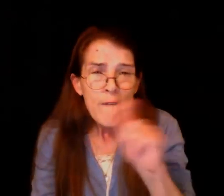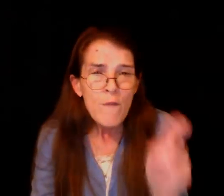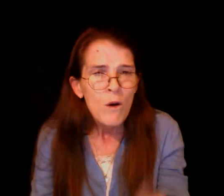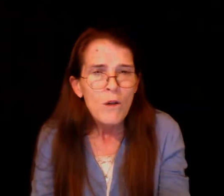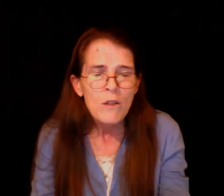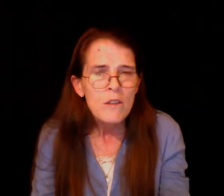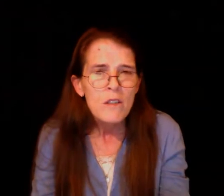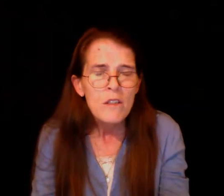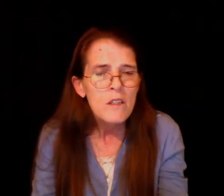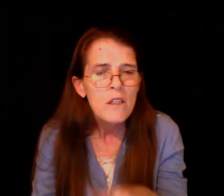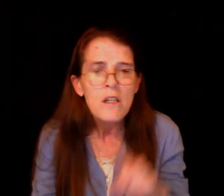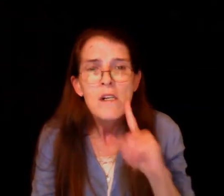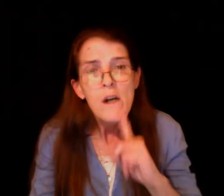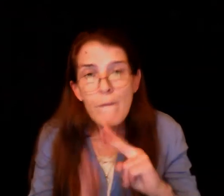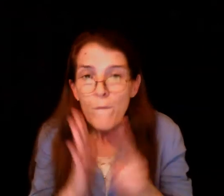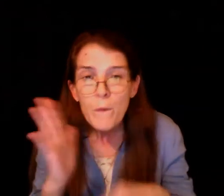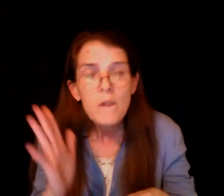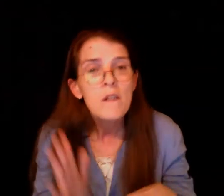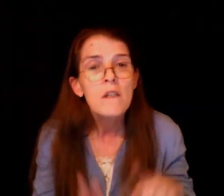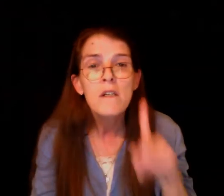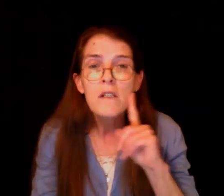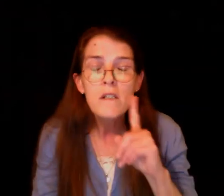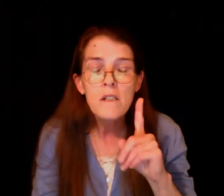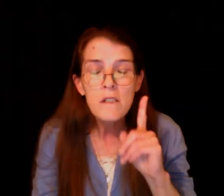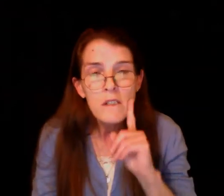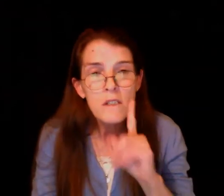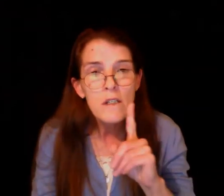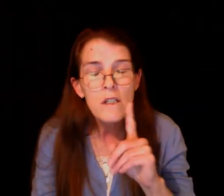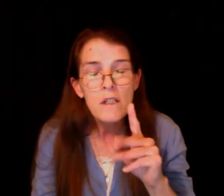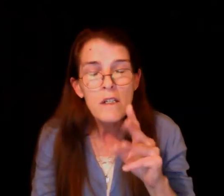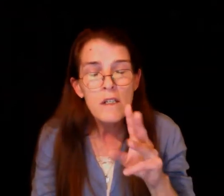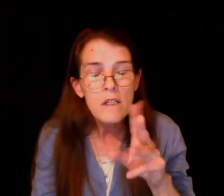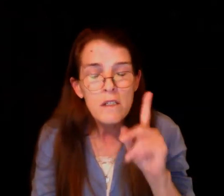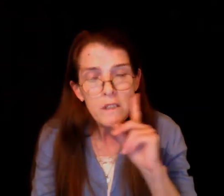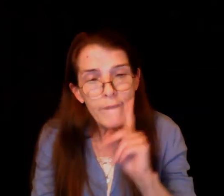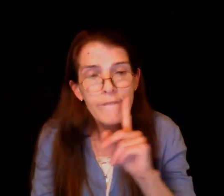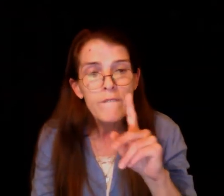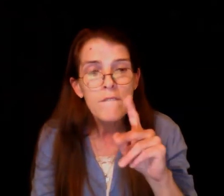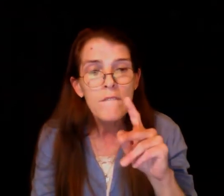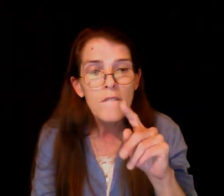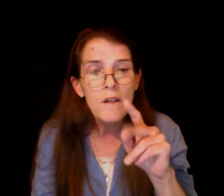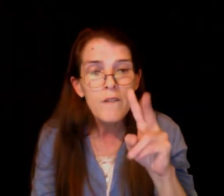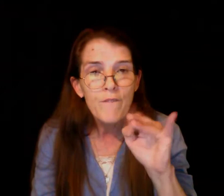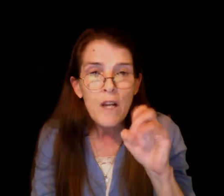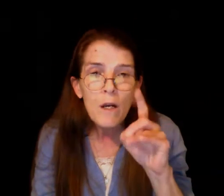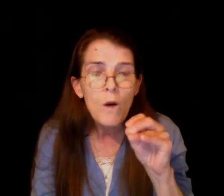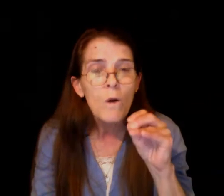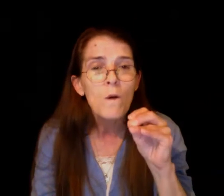You have food in your mouth. No, she's not going to drink it all. Stop it or you're not getting none.